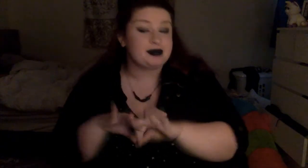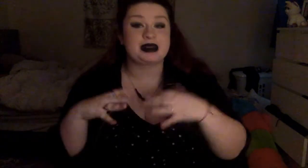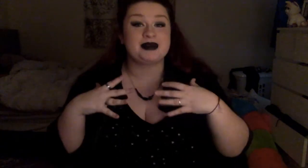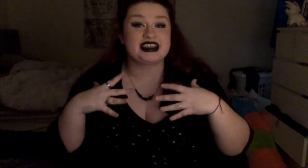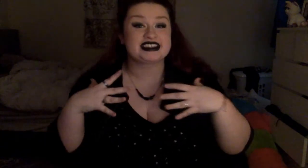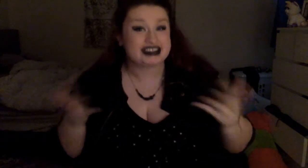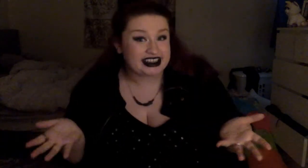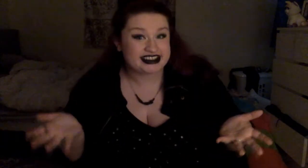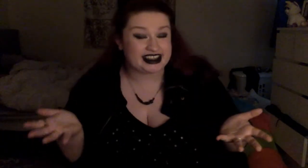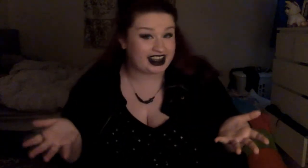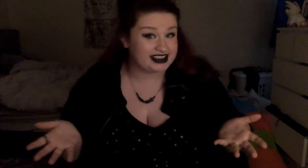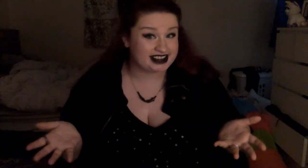it makes sense in ASL.